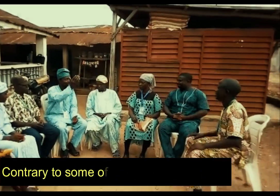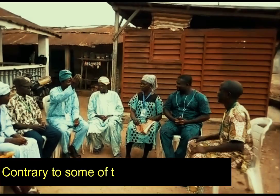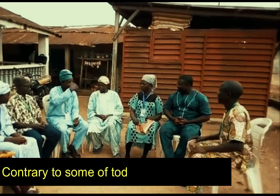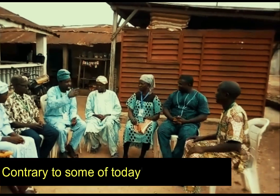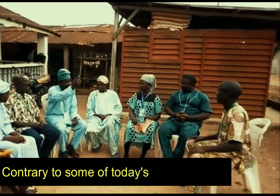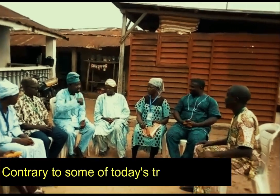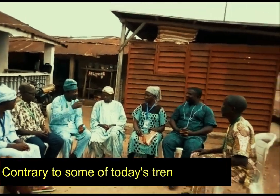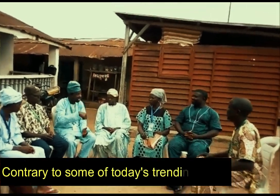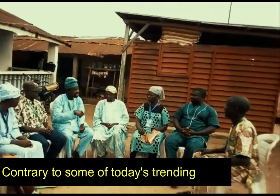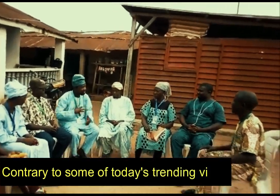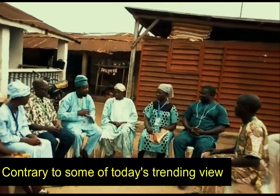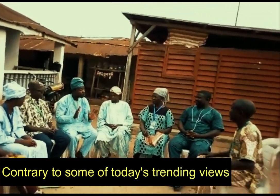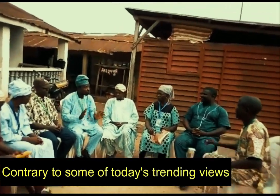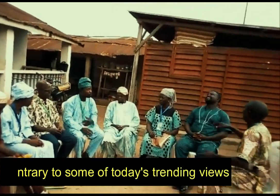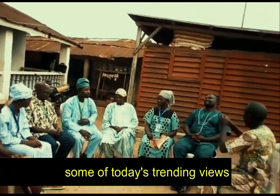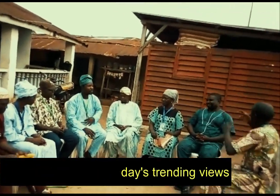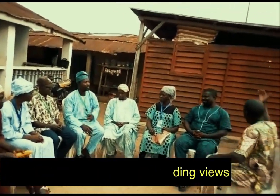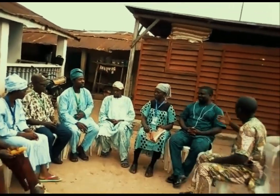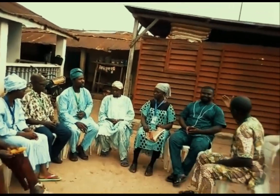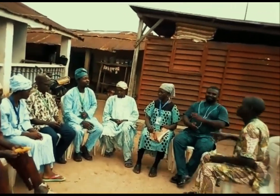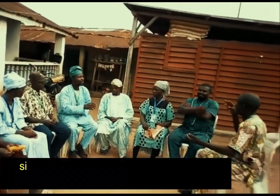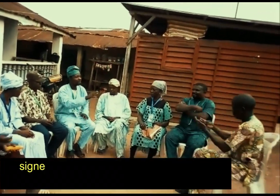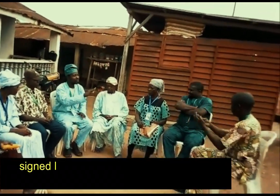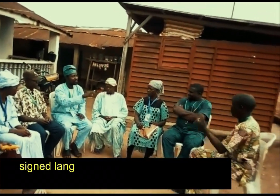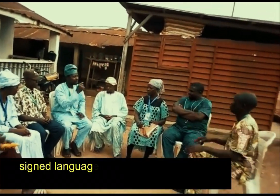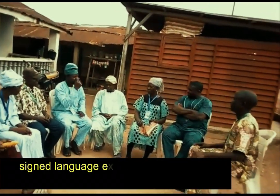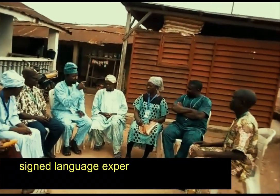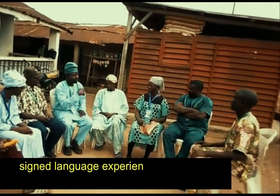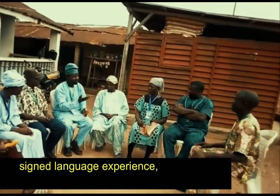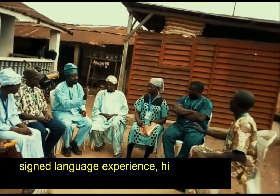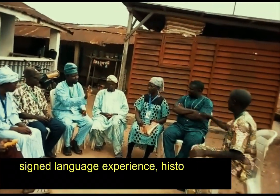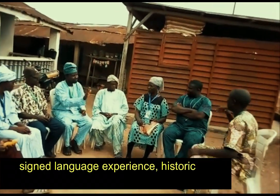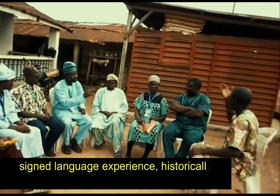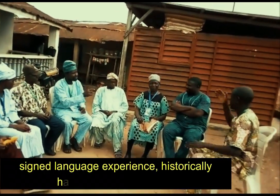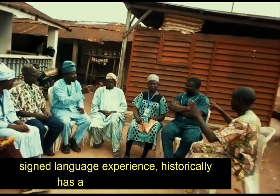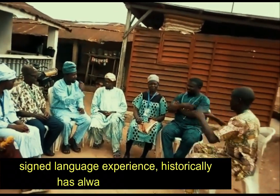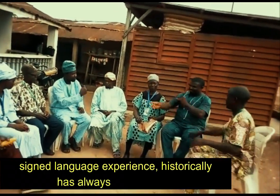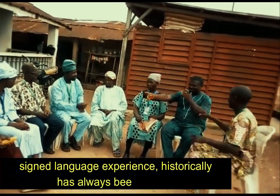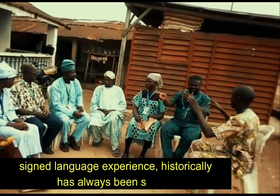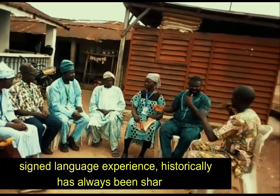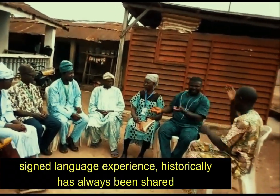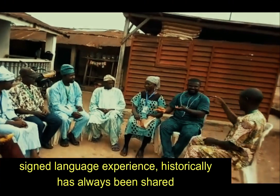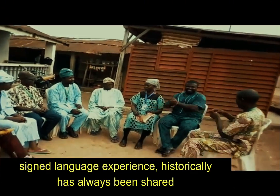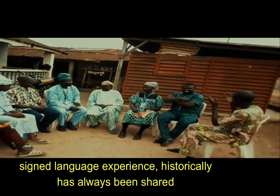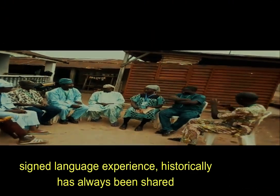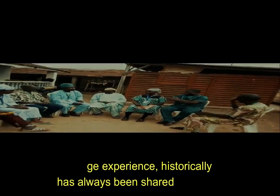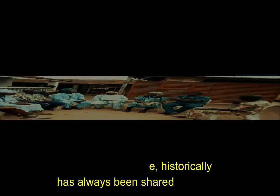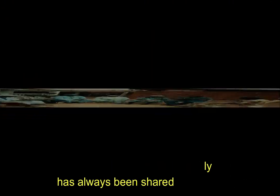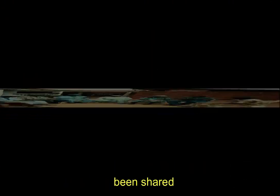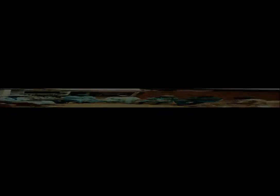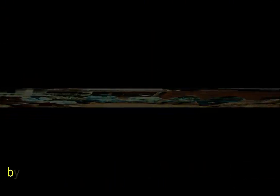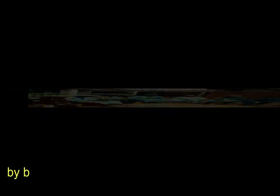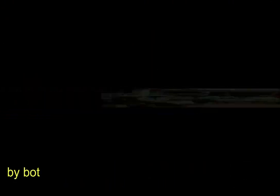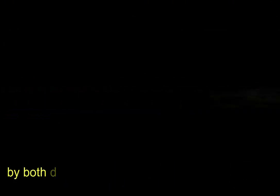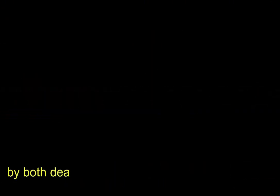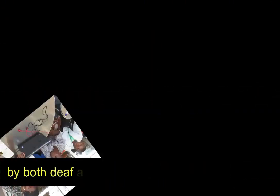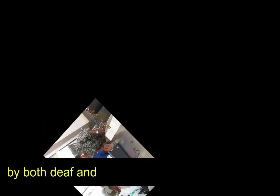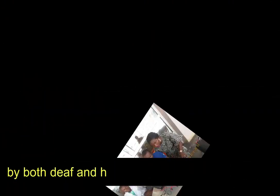some of today's trending views, sign language experience historically has always been shared by both deaf